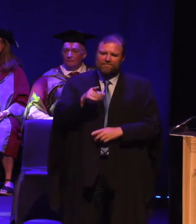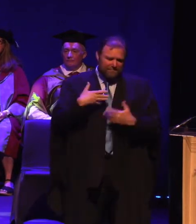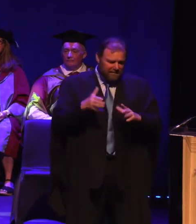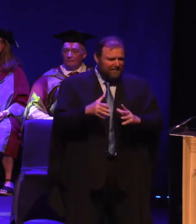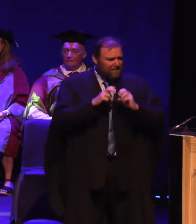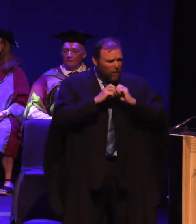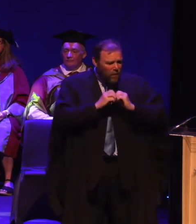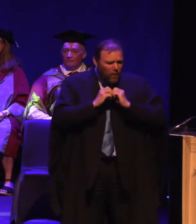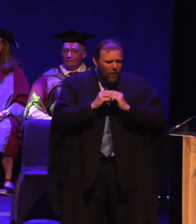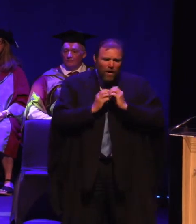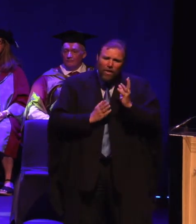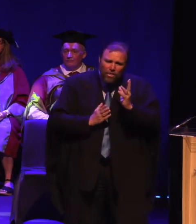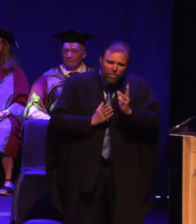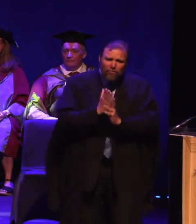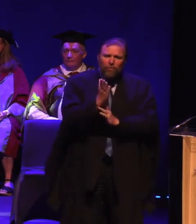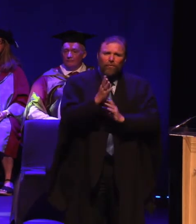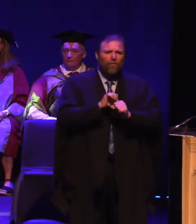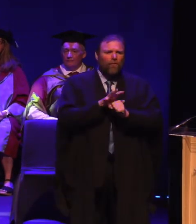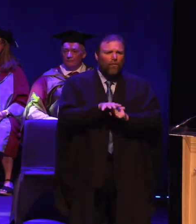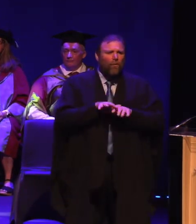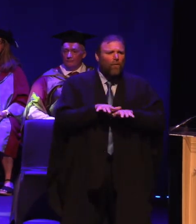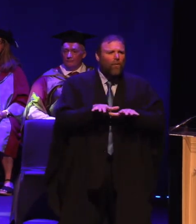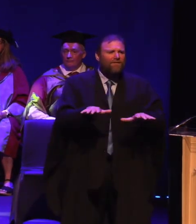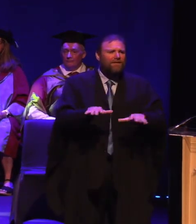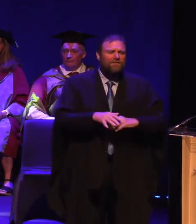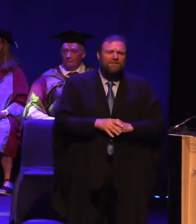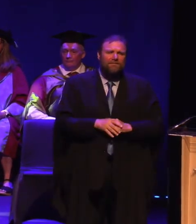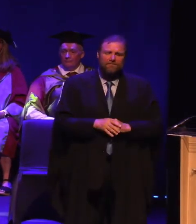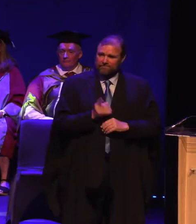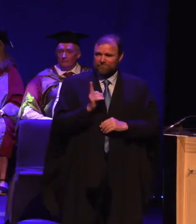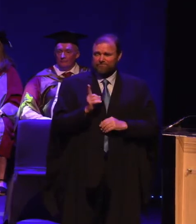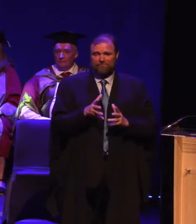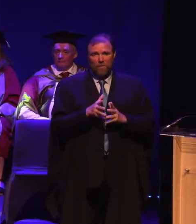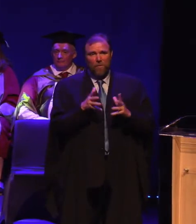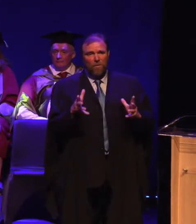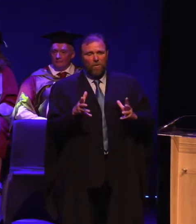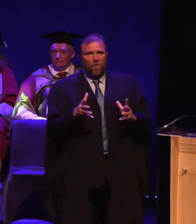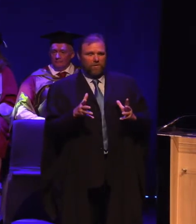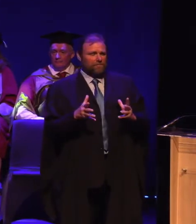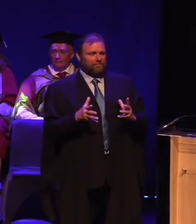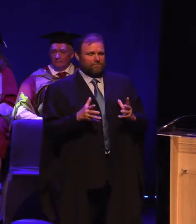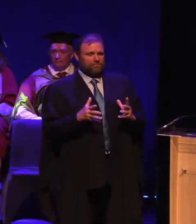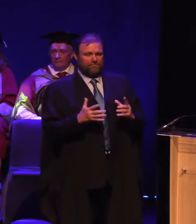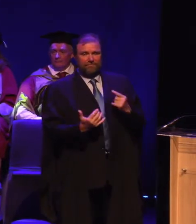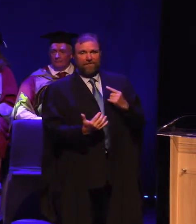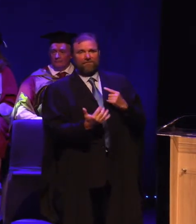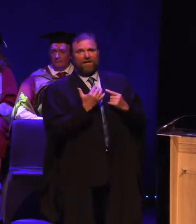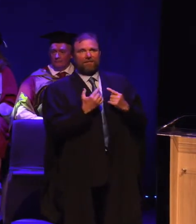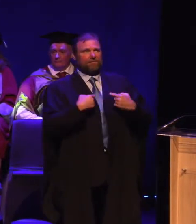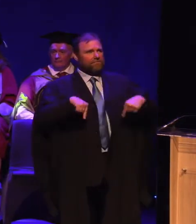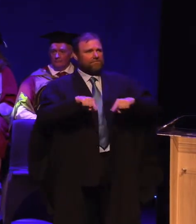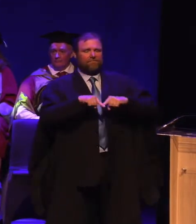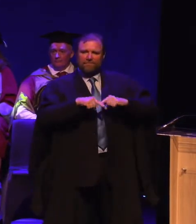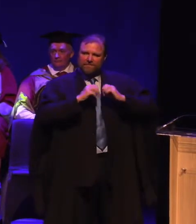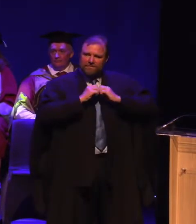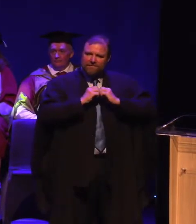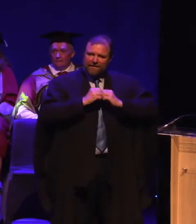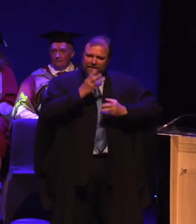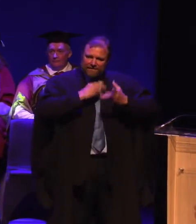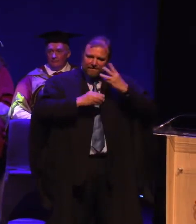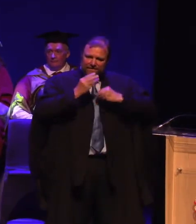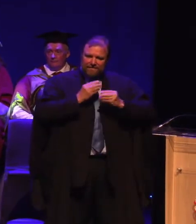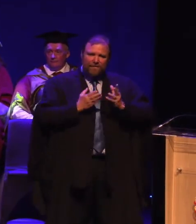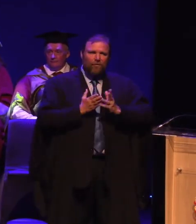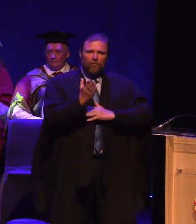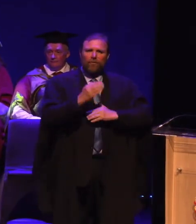COVID having a massive impact on the way in which you had to go about your studies. You're